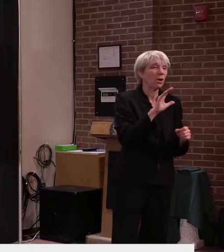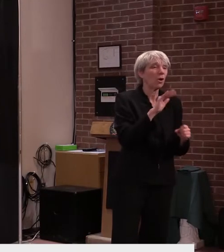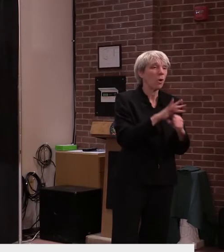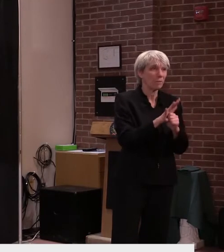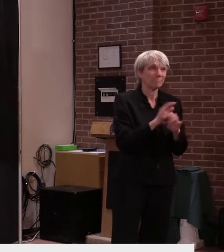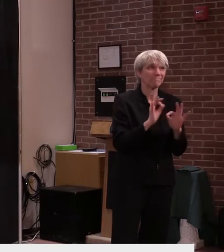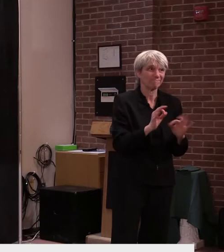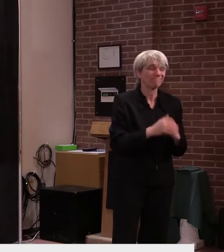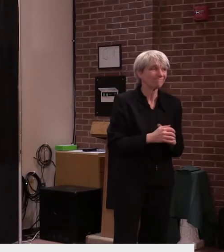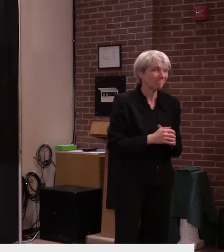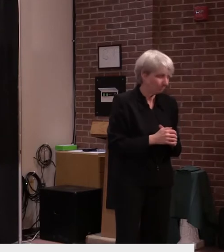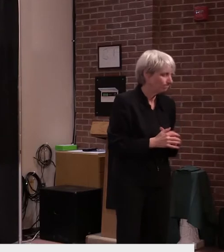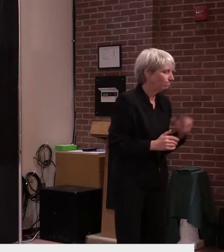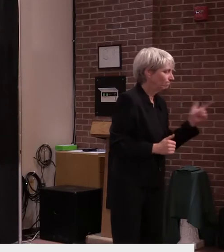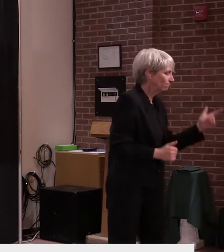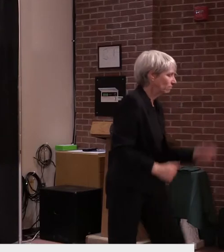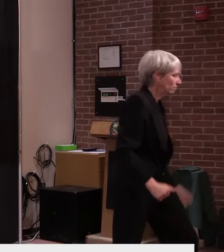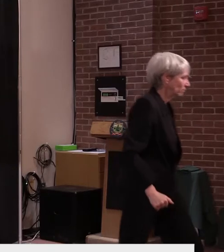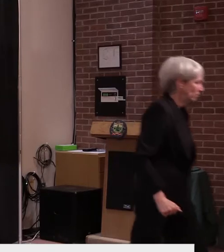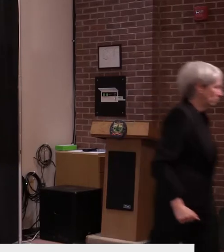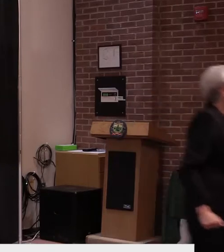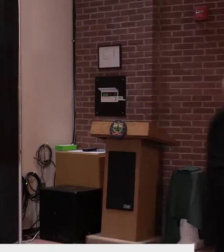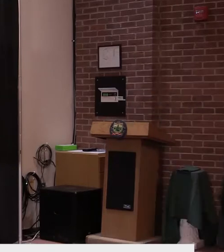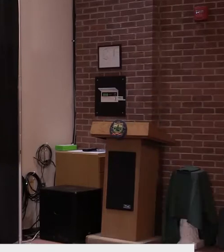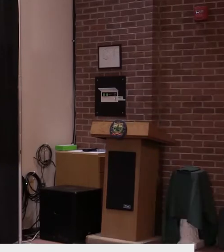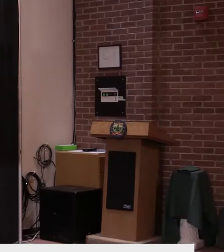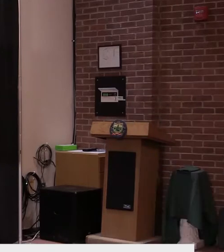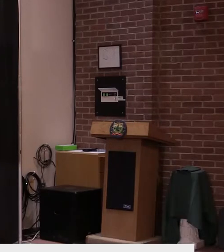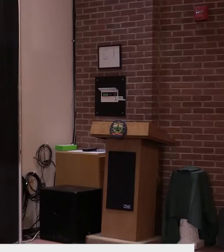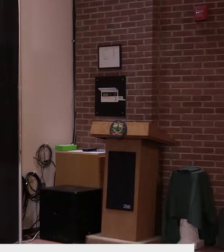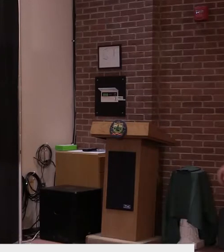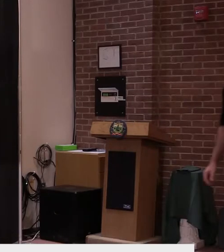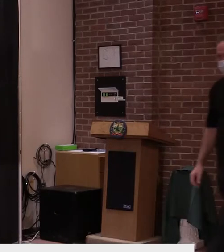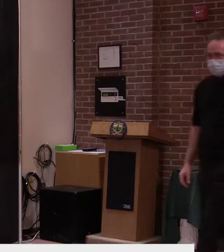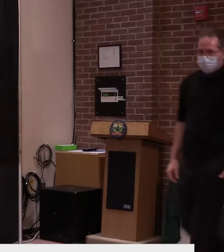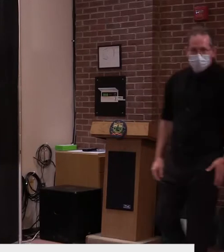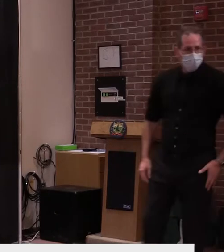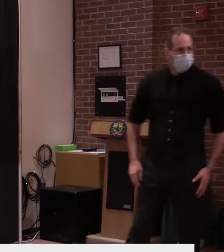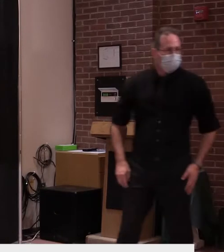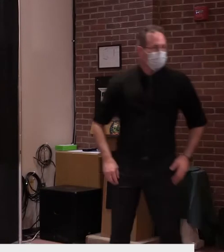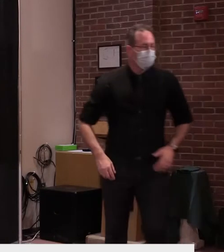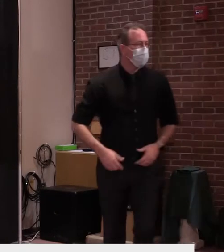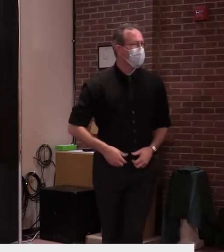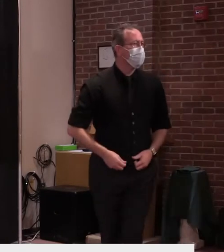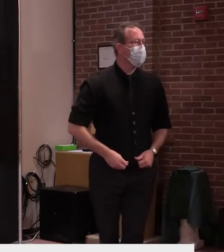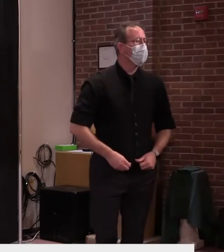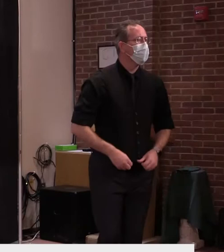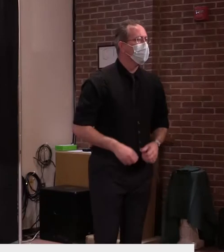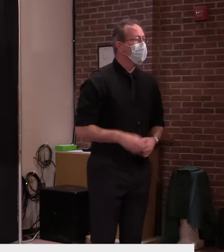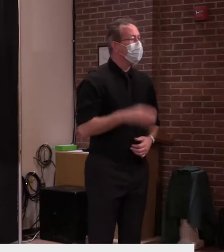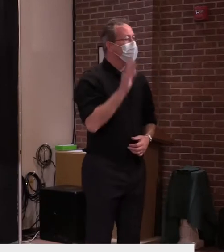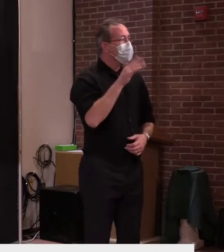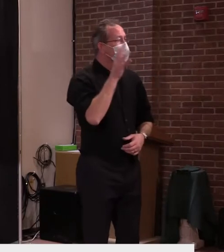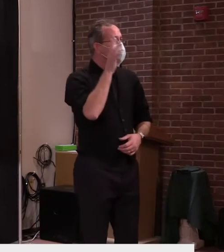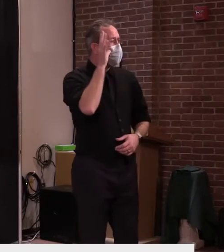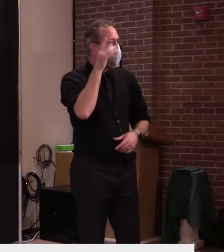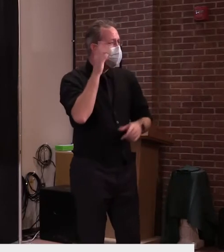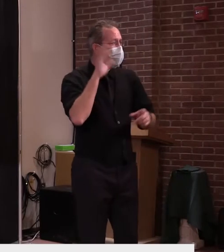Even if you don't have COVID, you have something. And that virus could make someone very